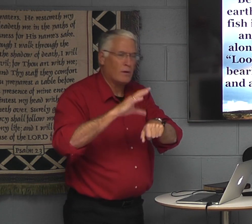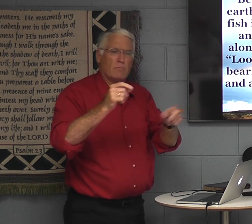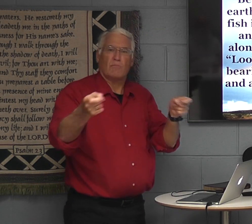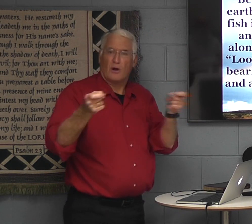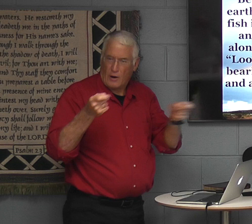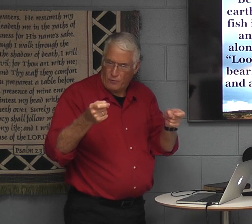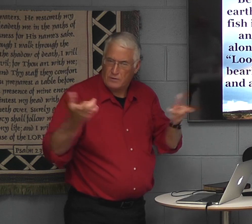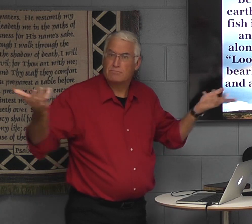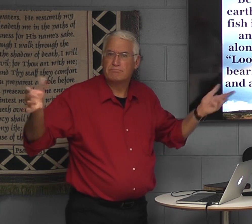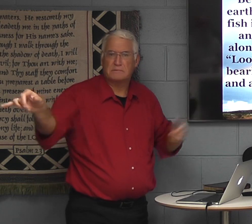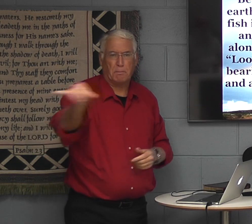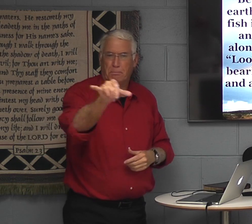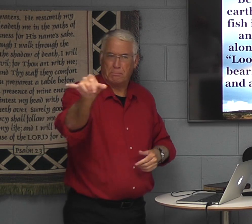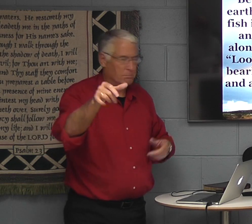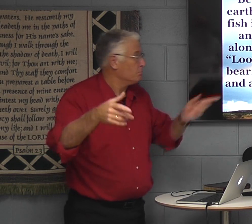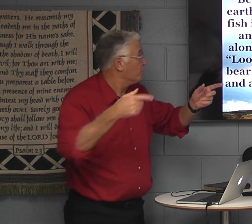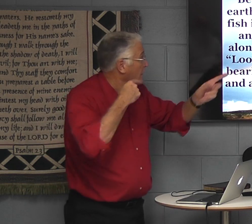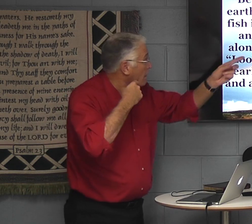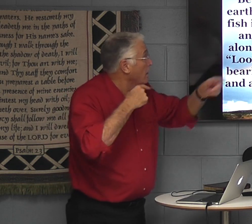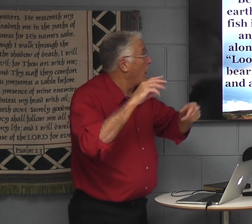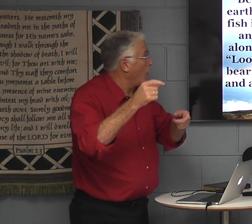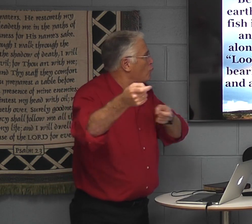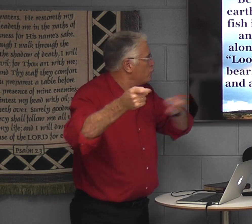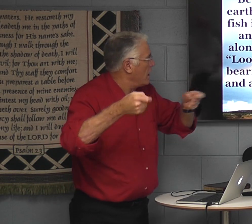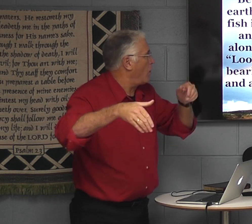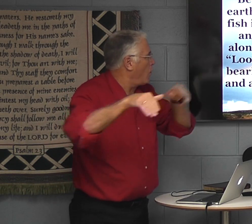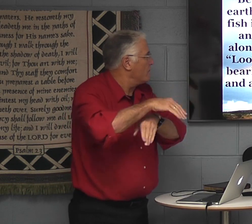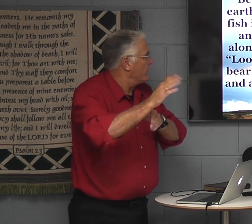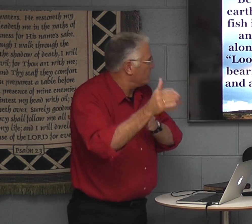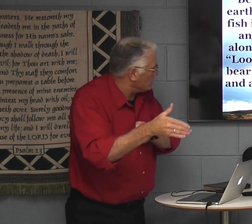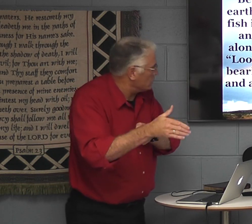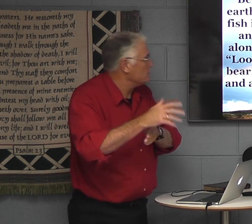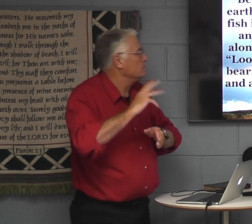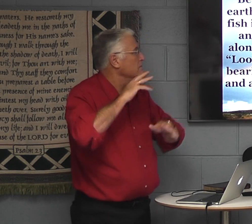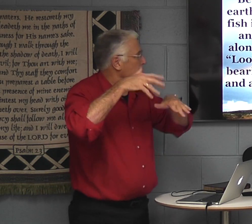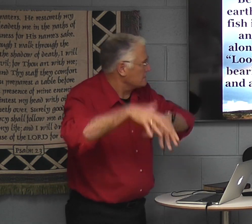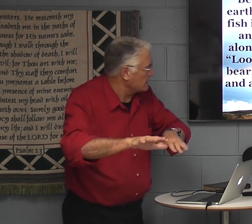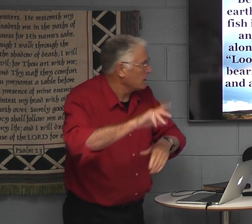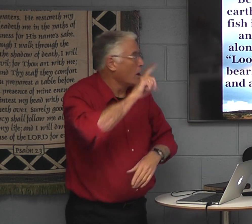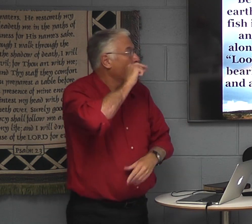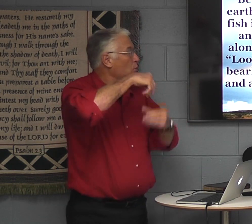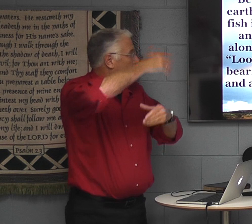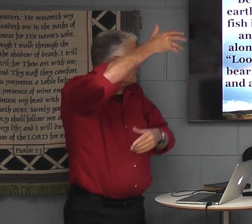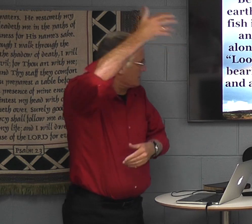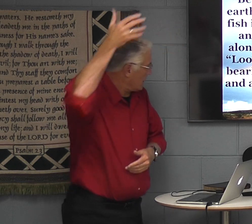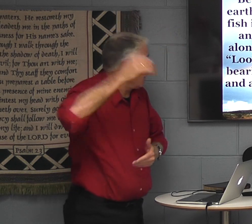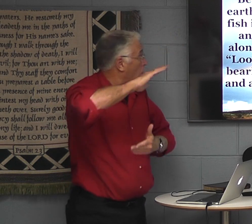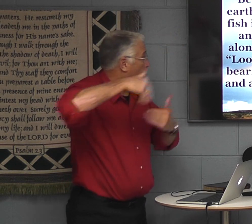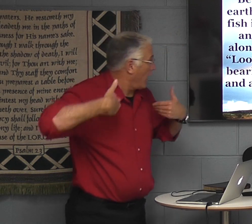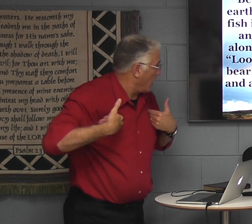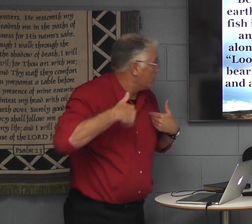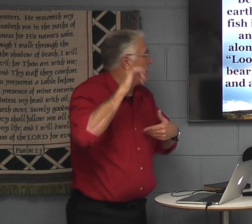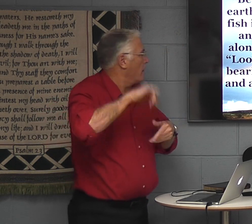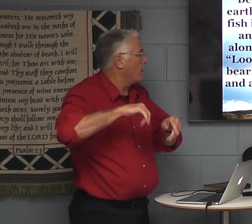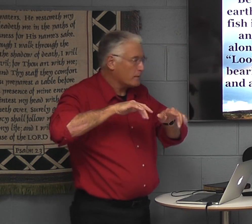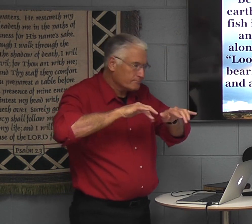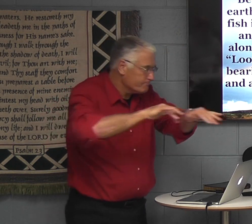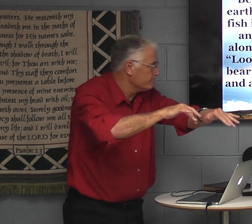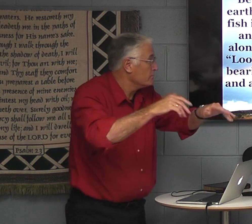earth and govern it. That's the same. And he says, Reign over the fish of the sea, the birds of the sky, and all of the animals